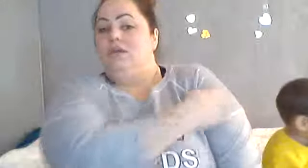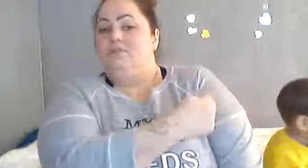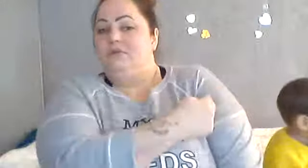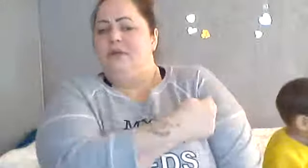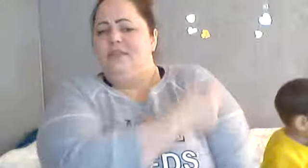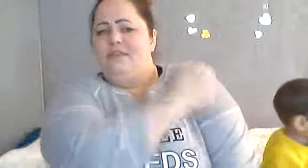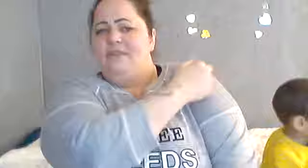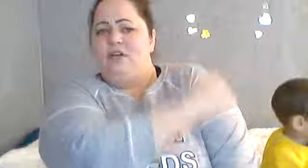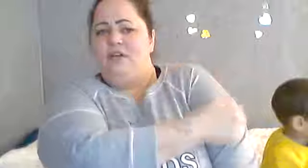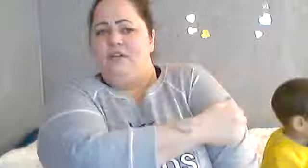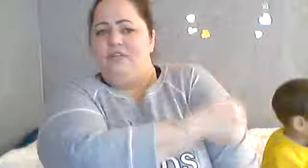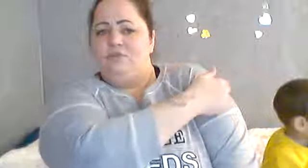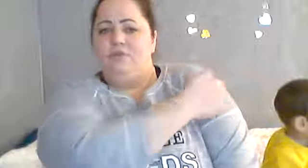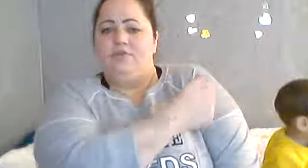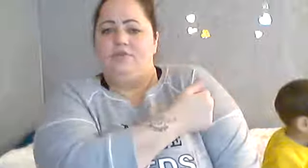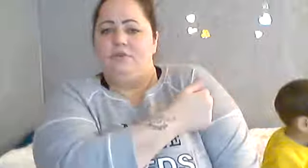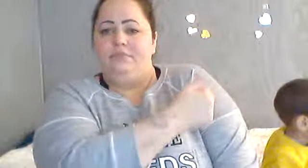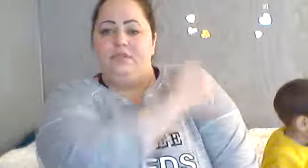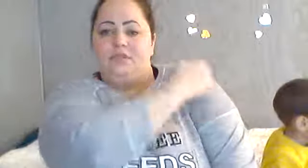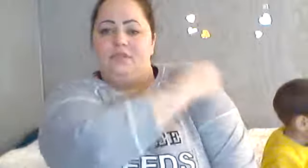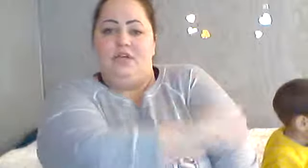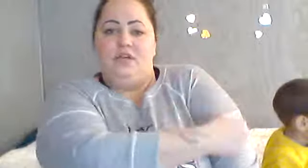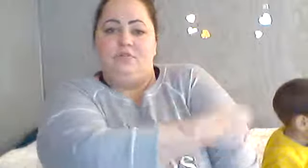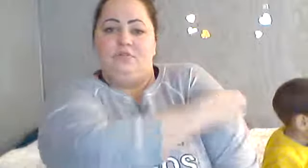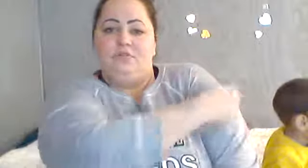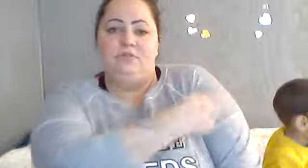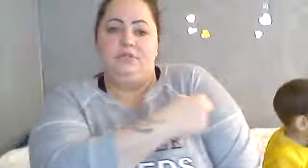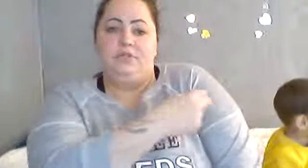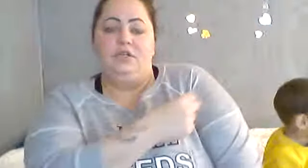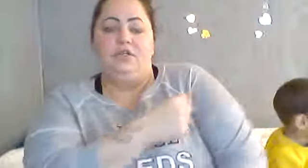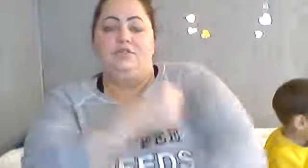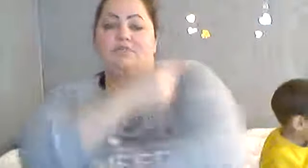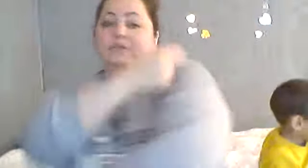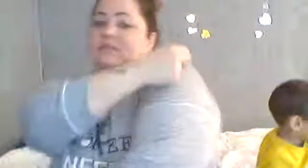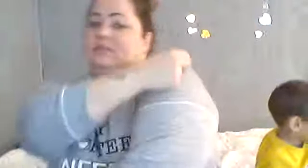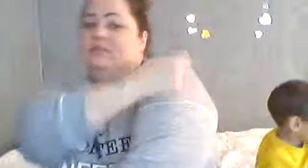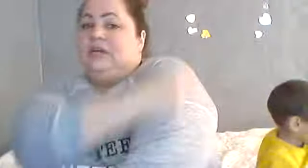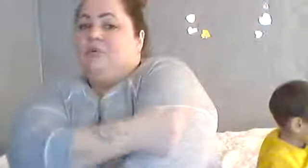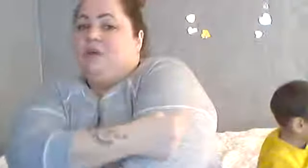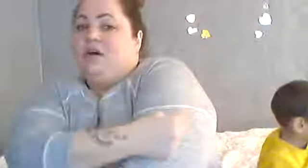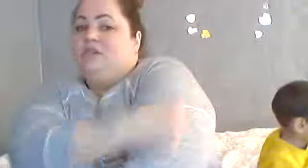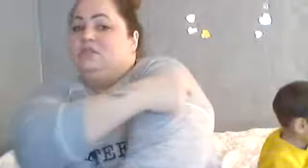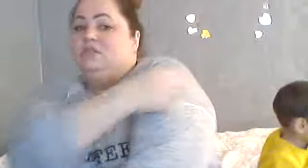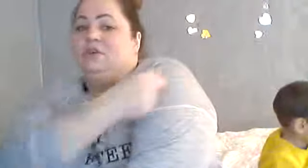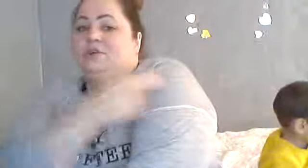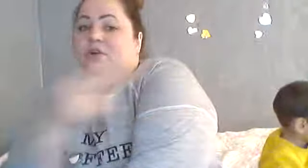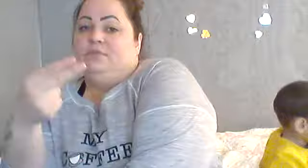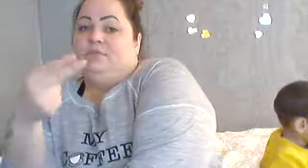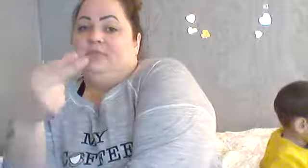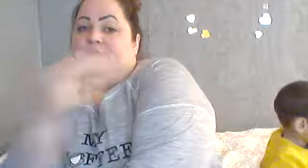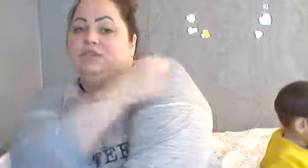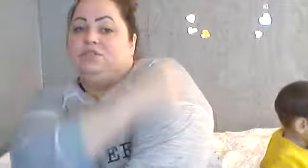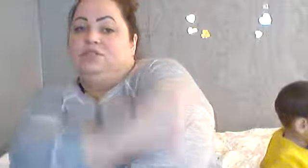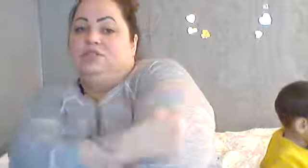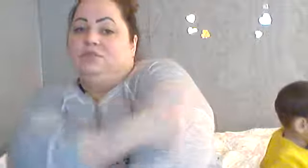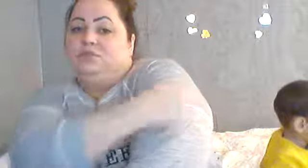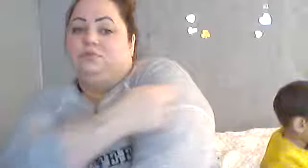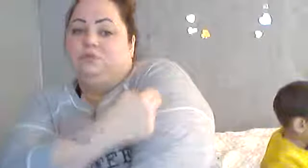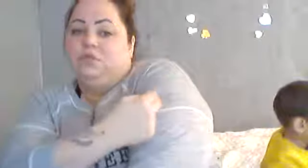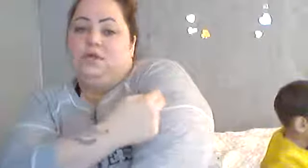Hospital. I think I've taught you guys this one before, but that's okay. Hospital. So you basically make a cross on your arm with the letter H.